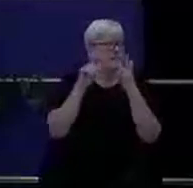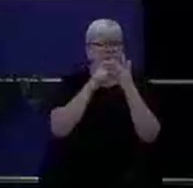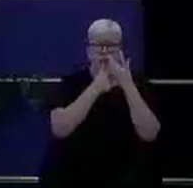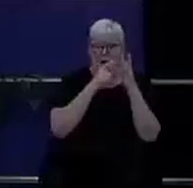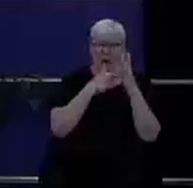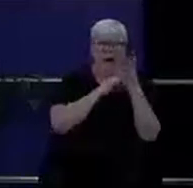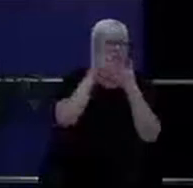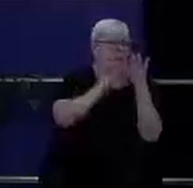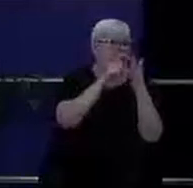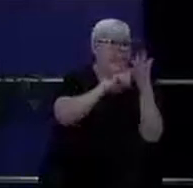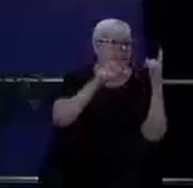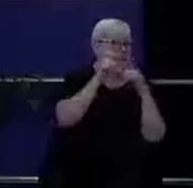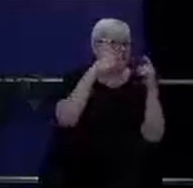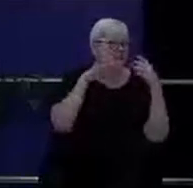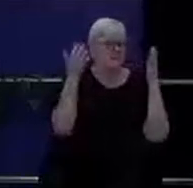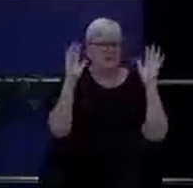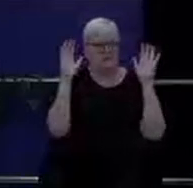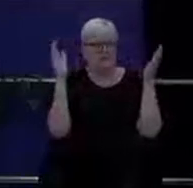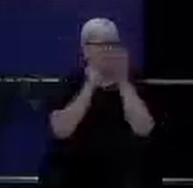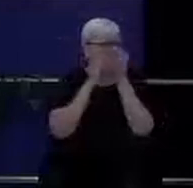Ahmed. Woo!